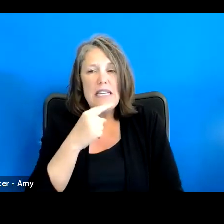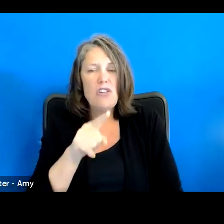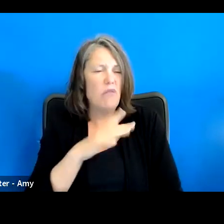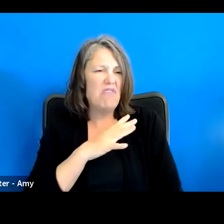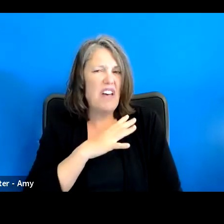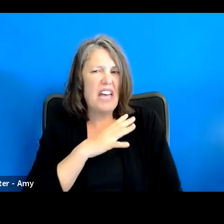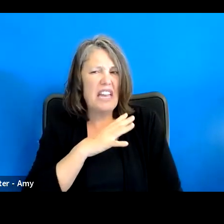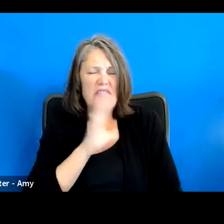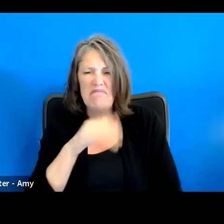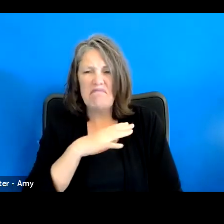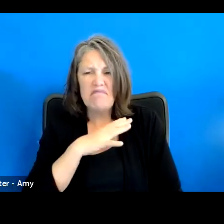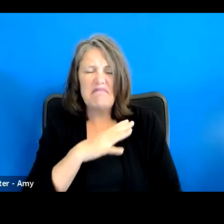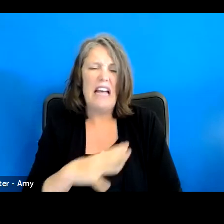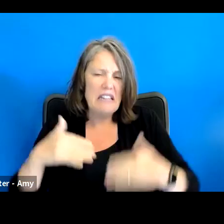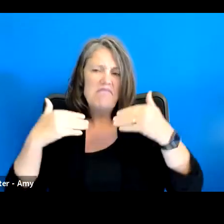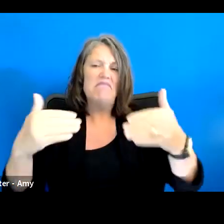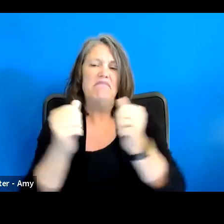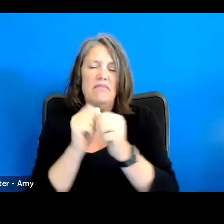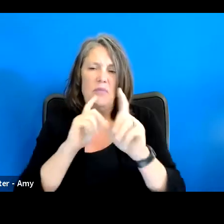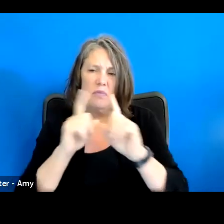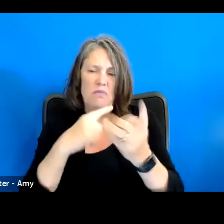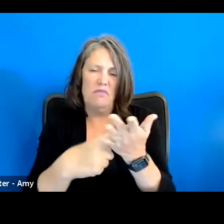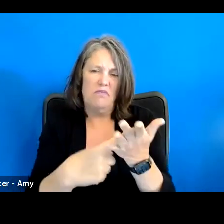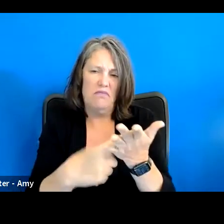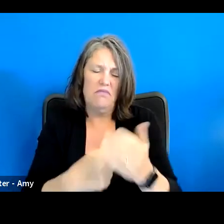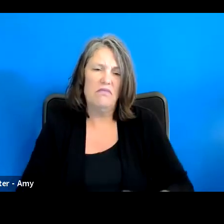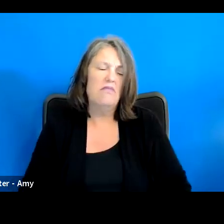totally fine. And so we continued on with the conversation.